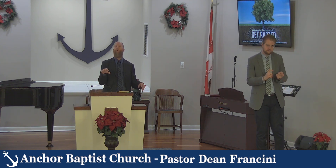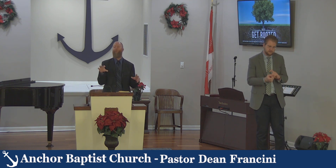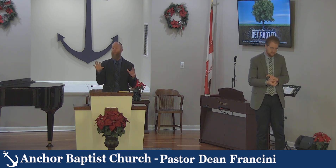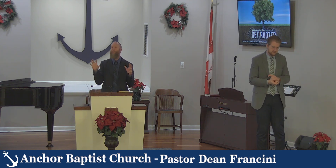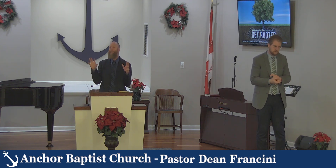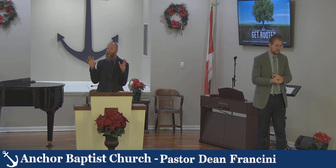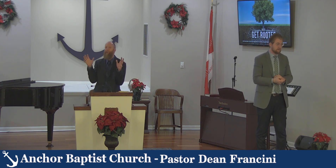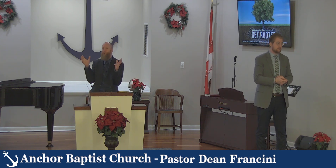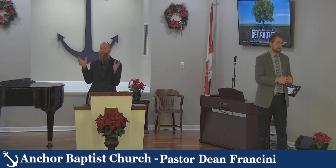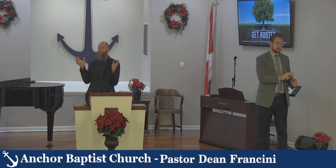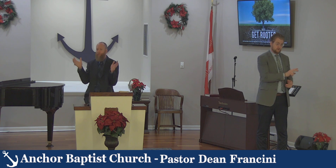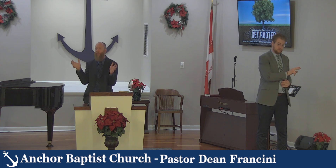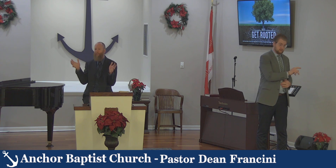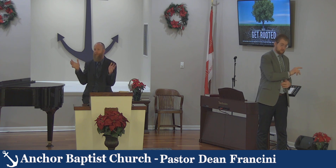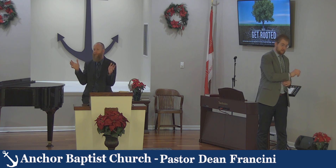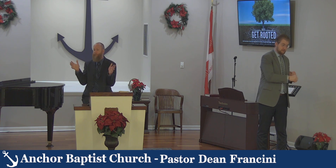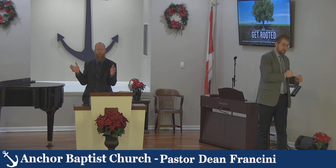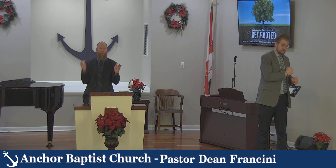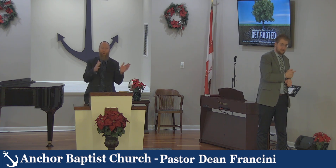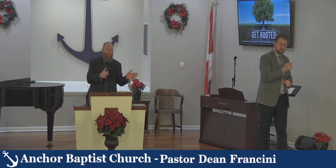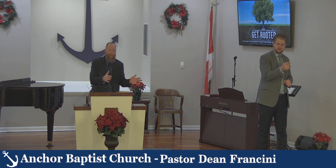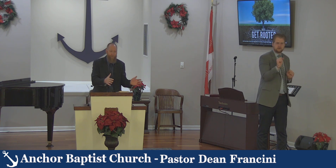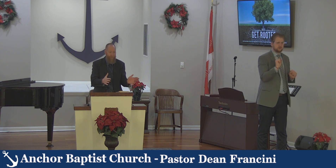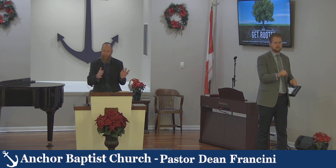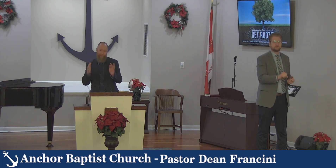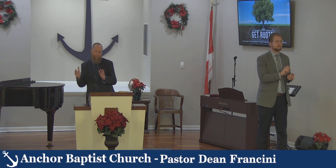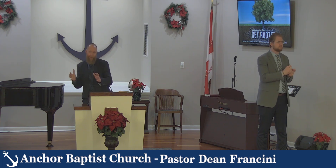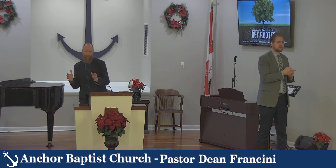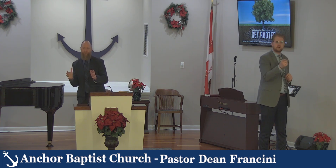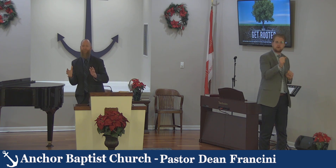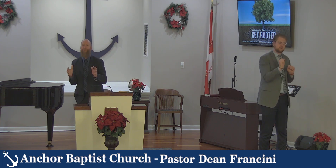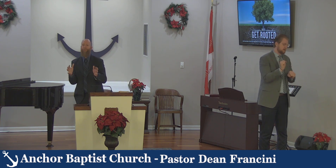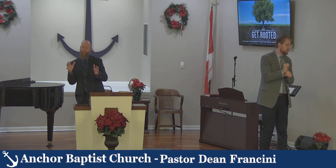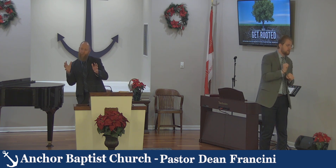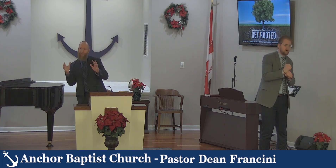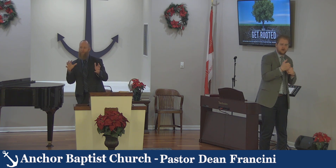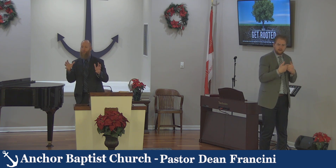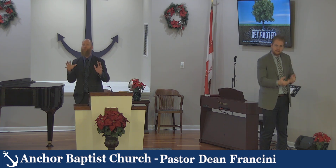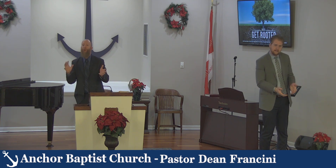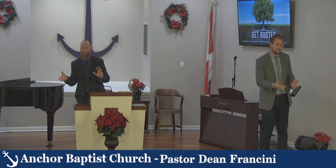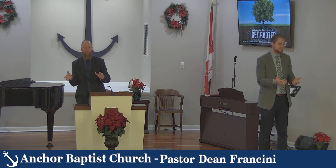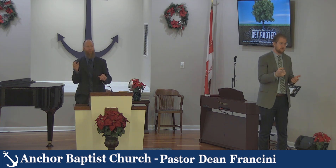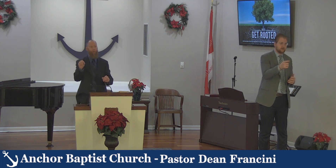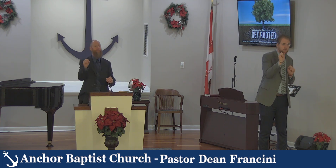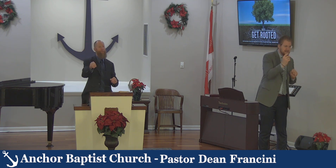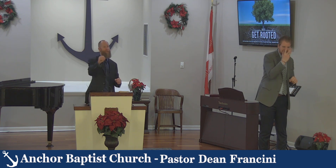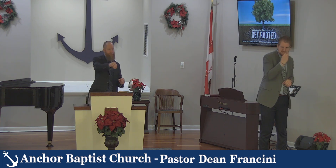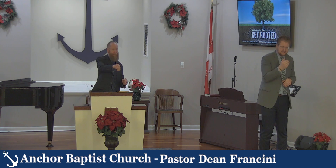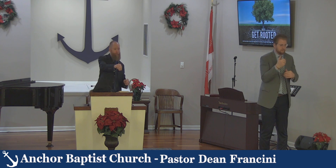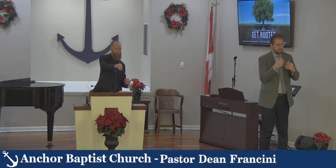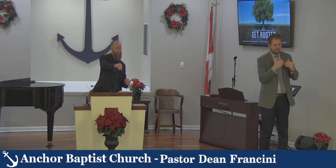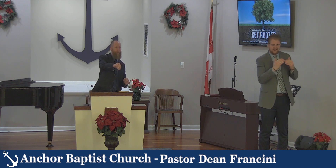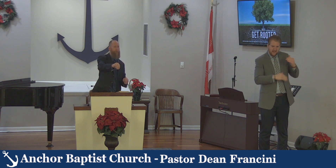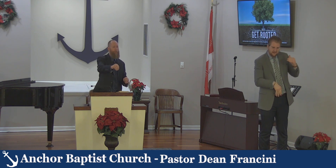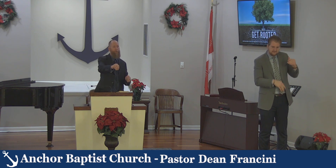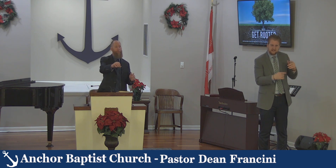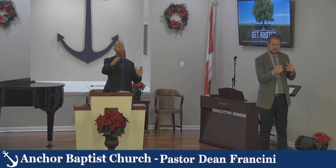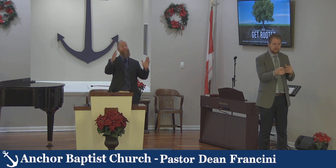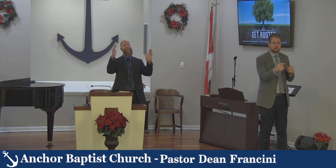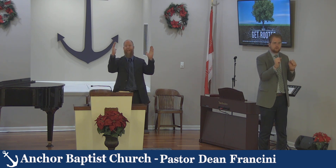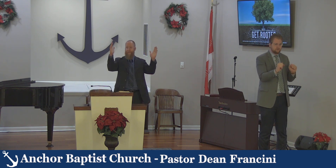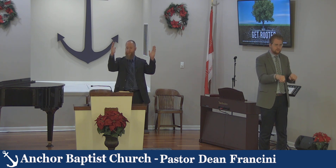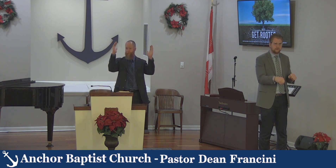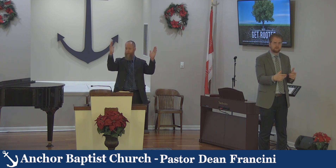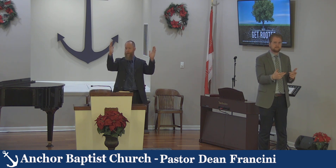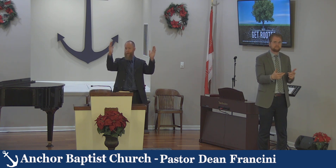The 23 years you can change, I get it. You can work less, you can sleep less. You can make some adjustments within that schedule. But